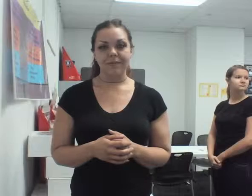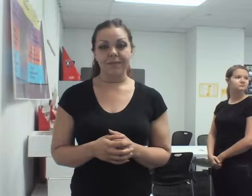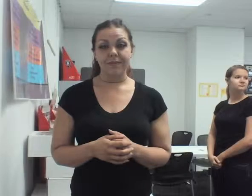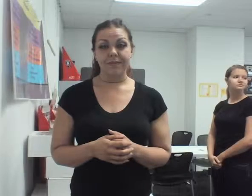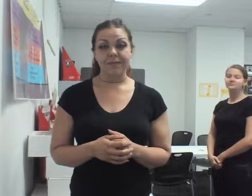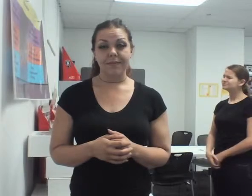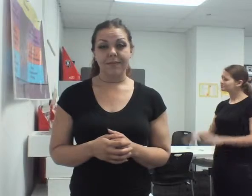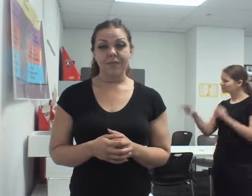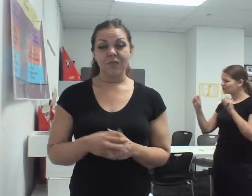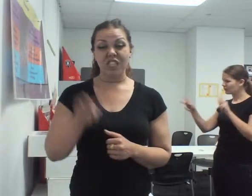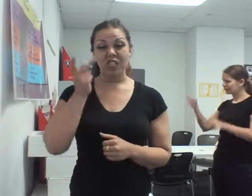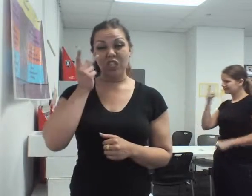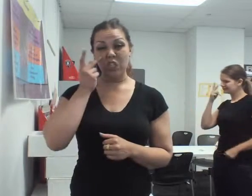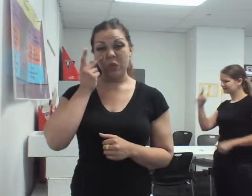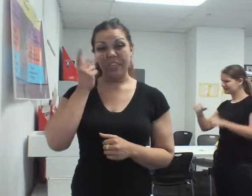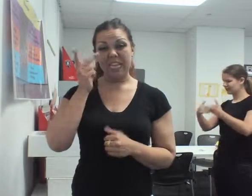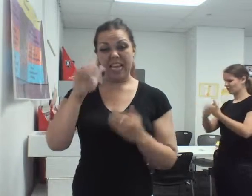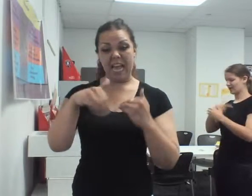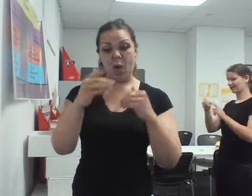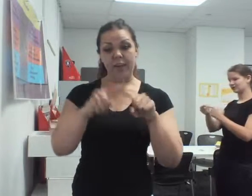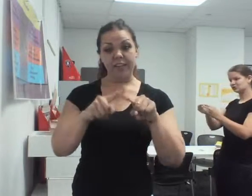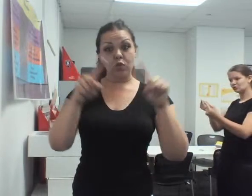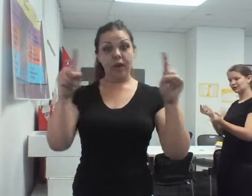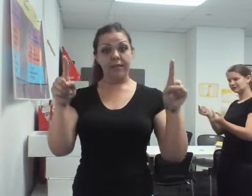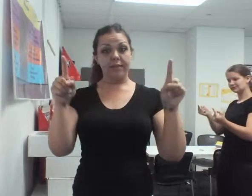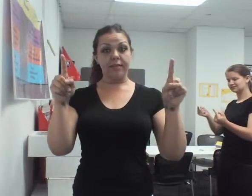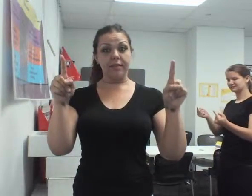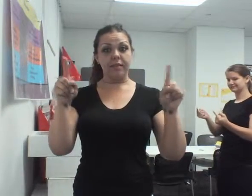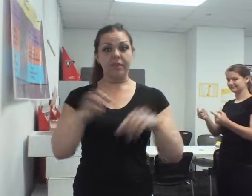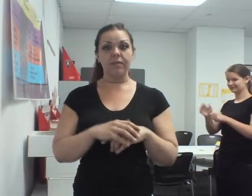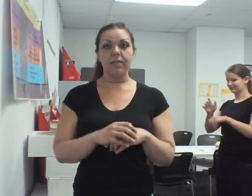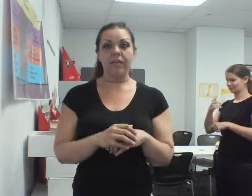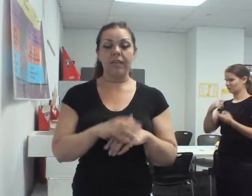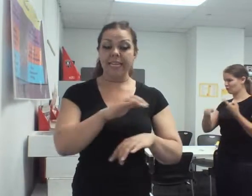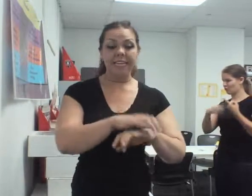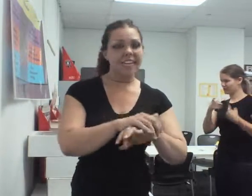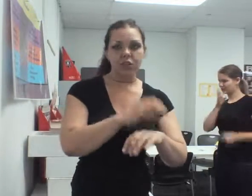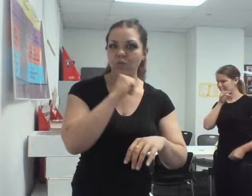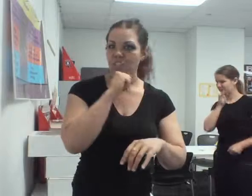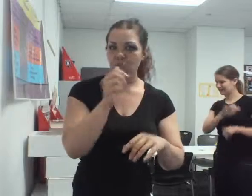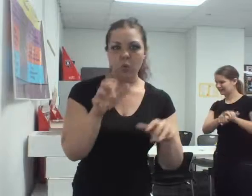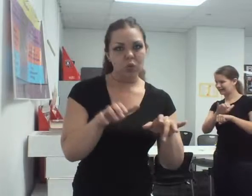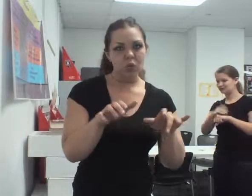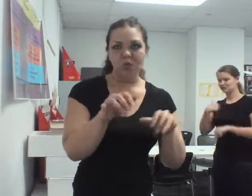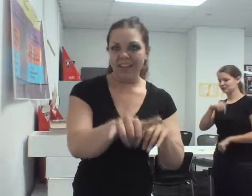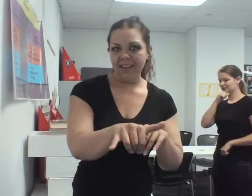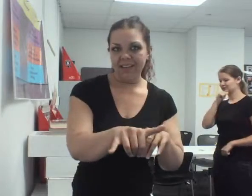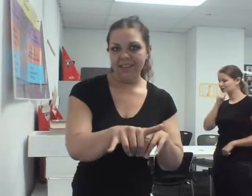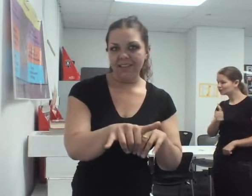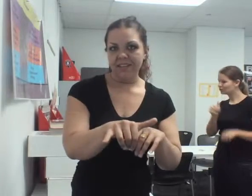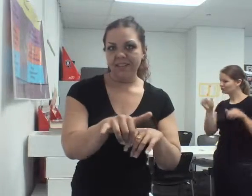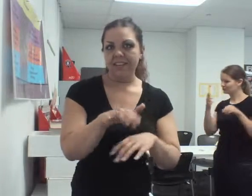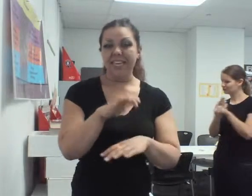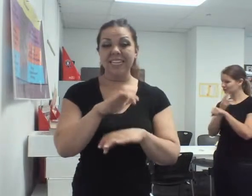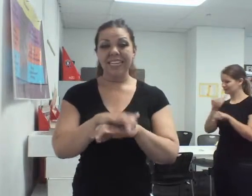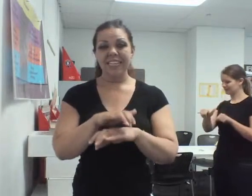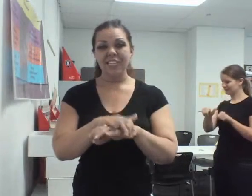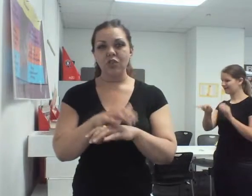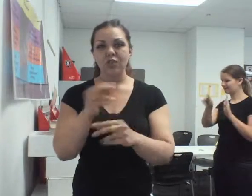See how I contrasted it? We don't do that in English. In English, we use a declarative statement. This room is cold.